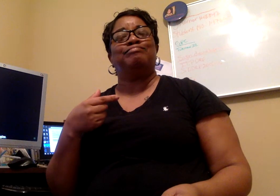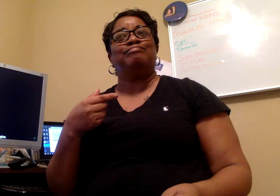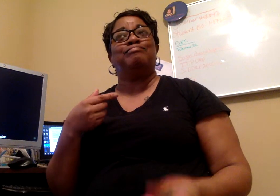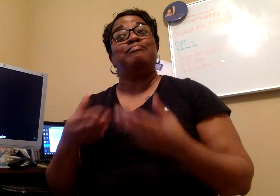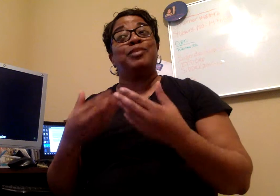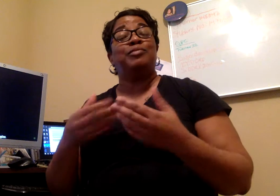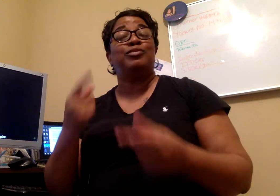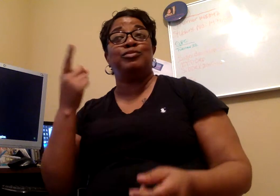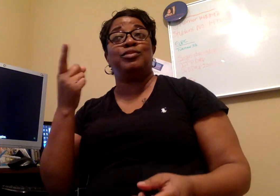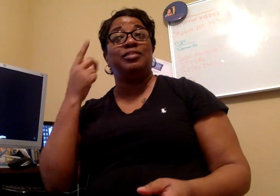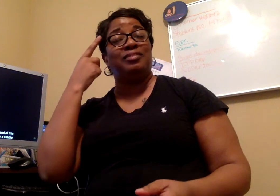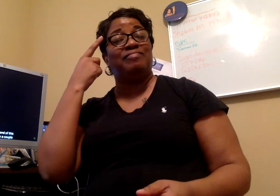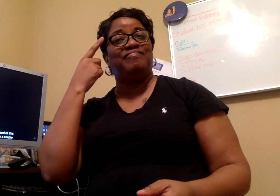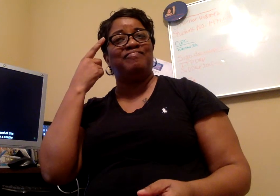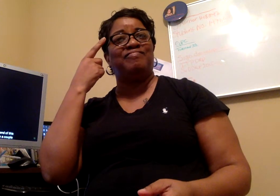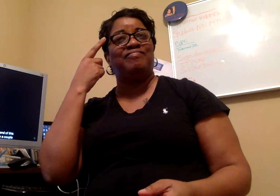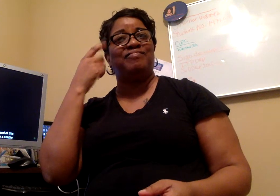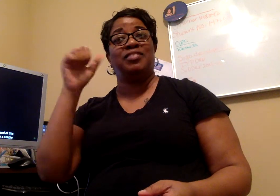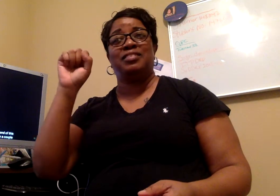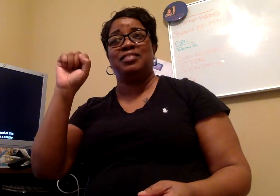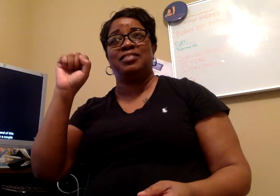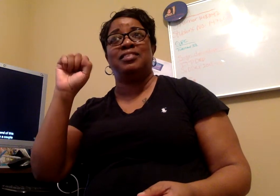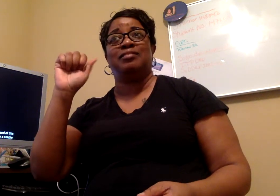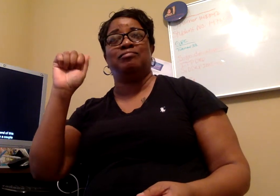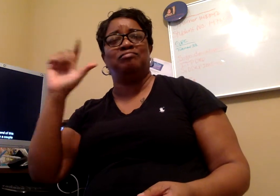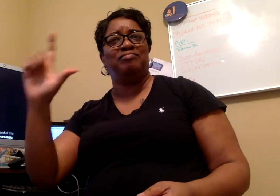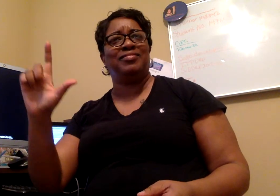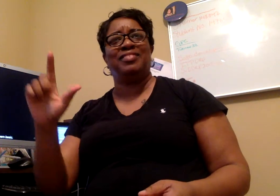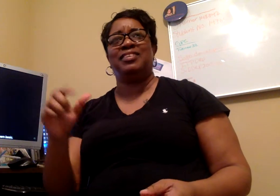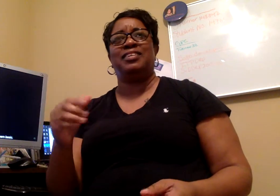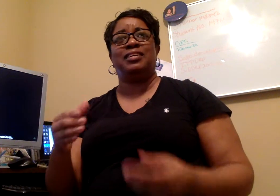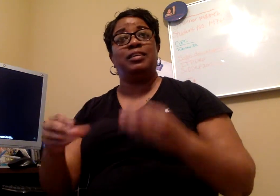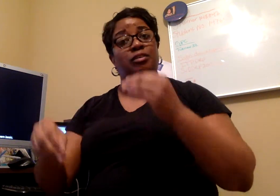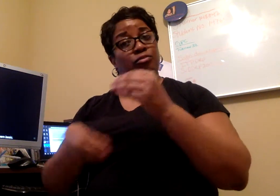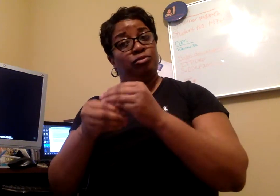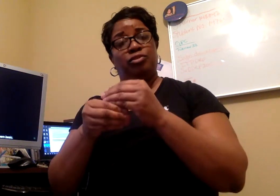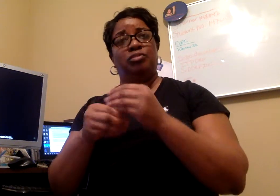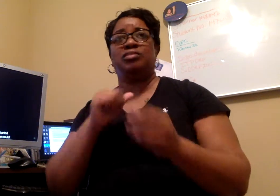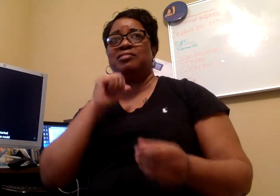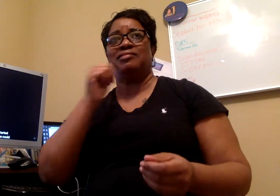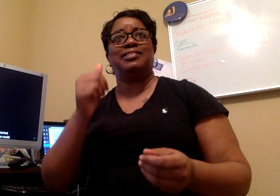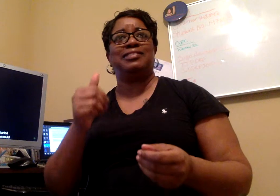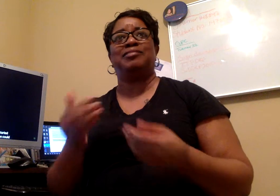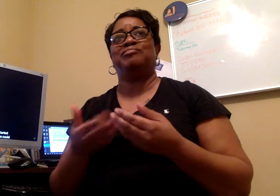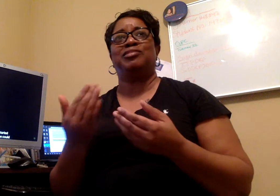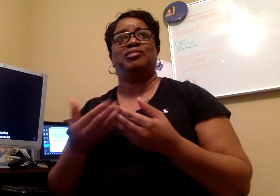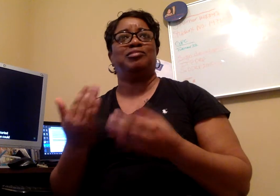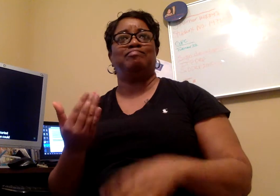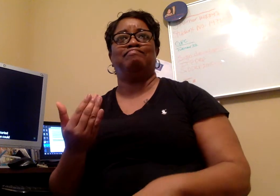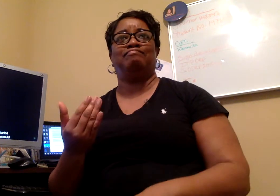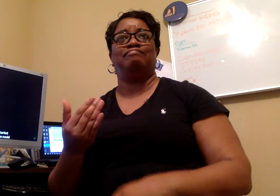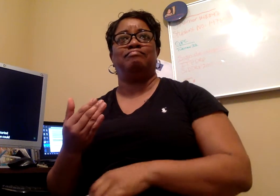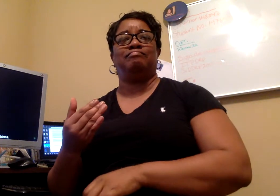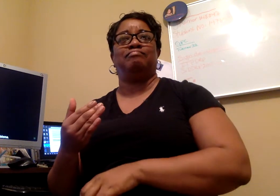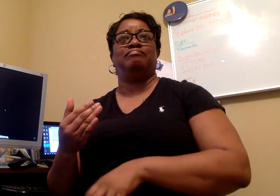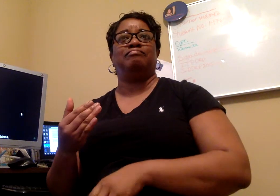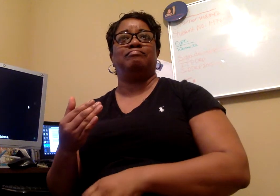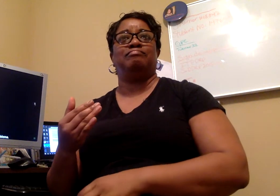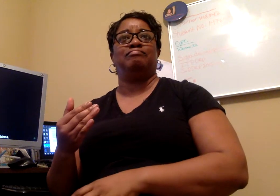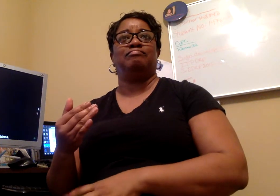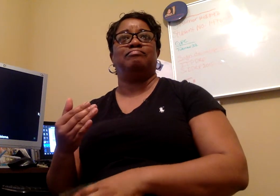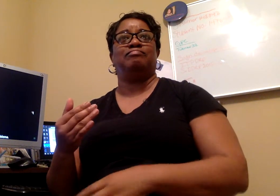apologize. Hopefully by the end of this presentation or in a couple of weeks we'll see basics. So let's get started with, I guess we could say